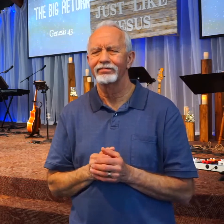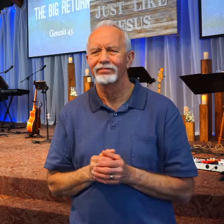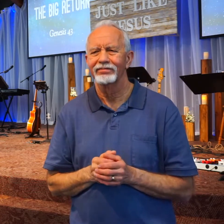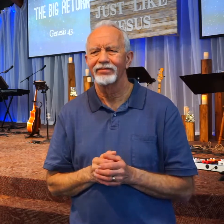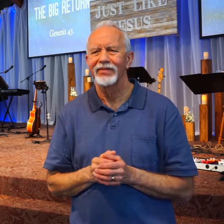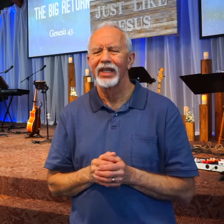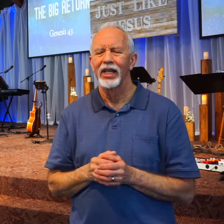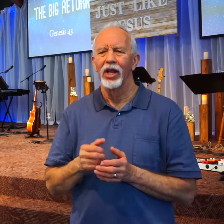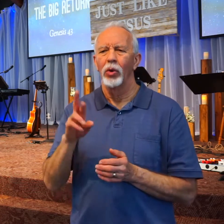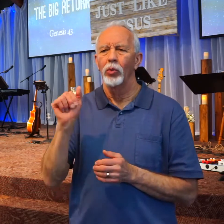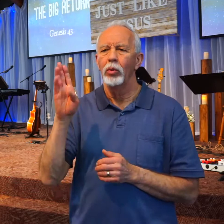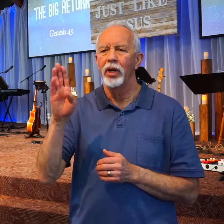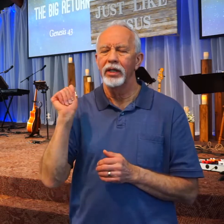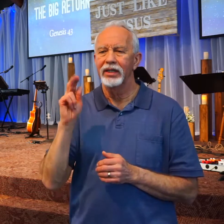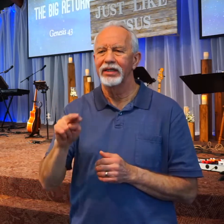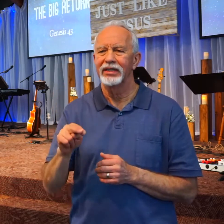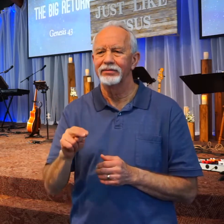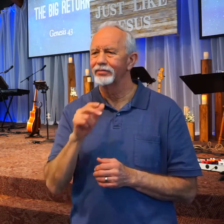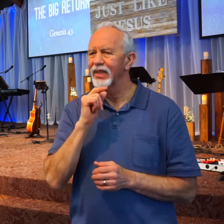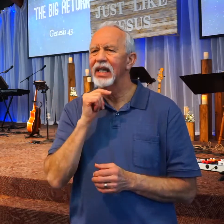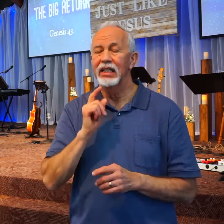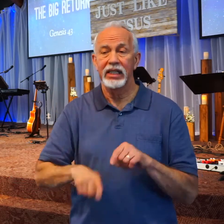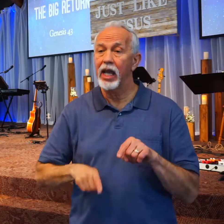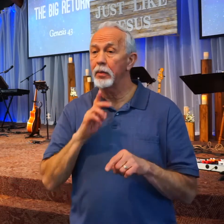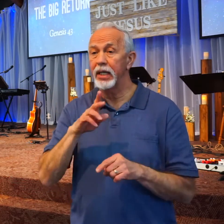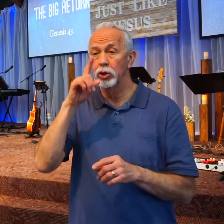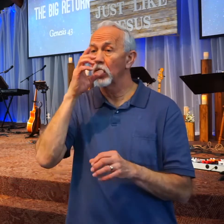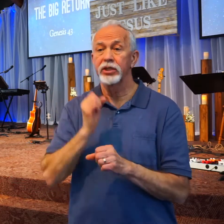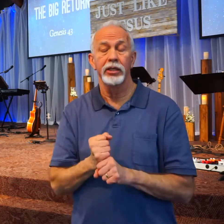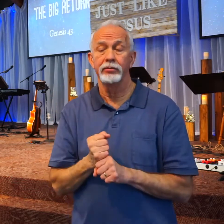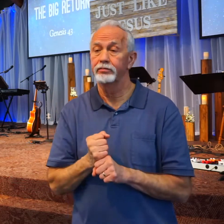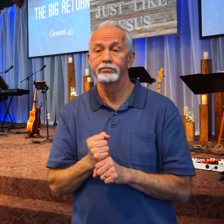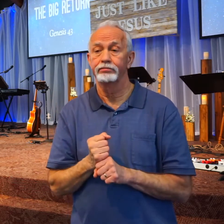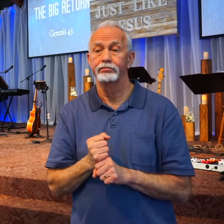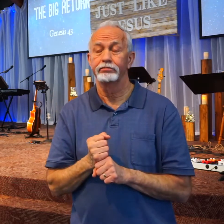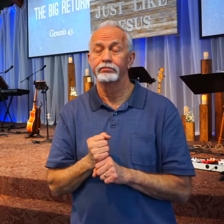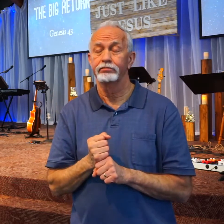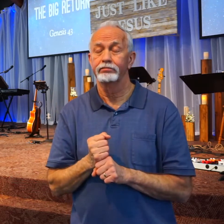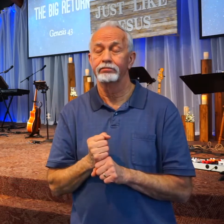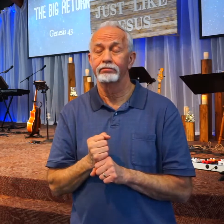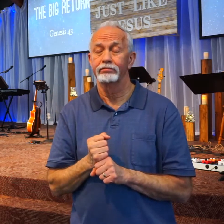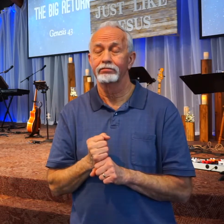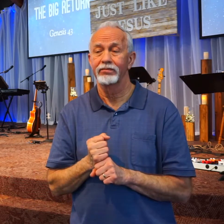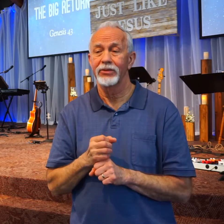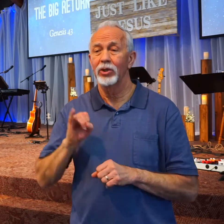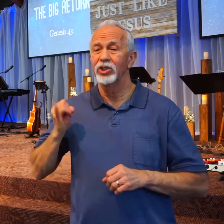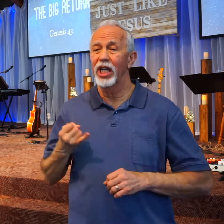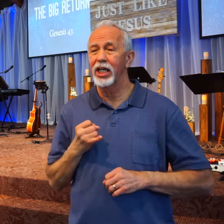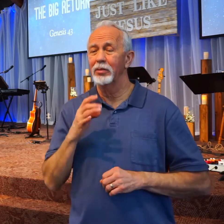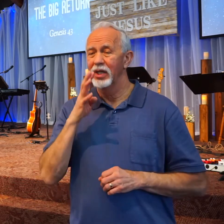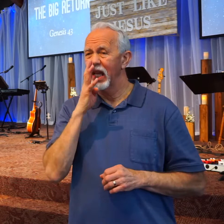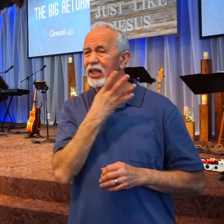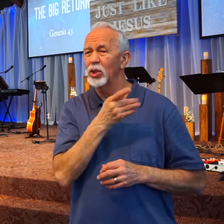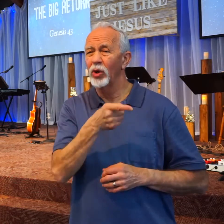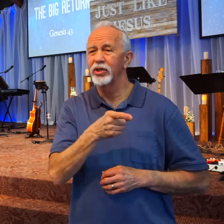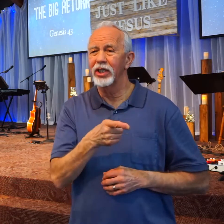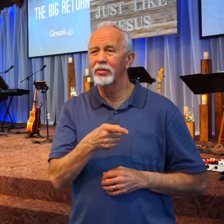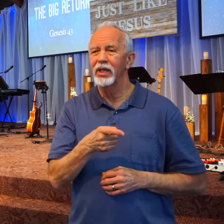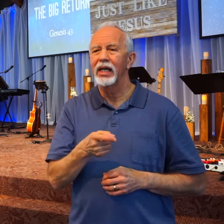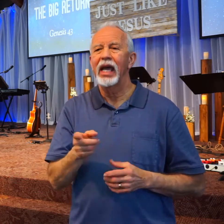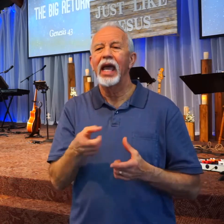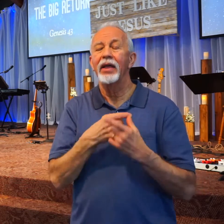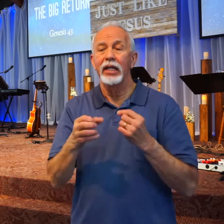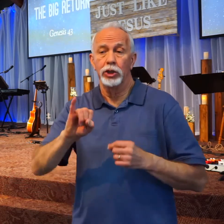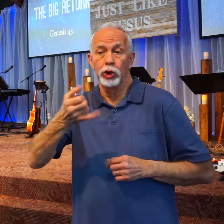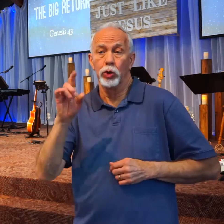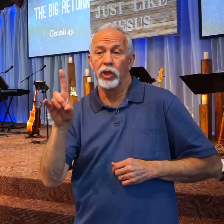So Reuben's untrustworthy voice fades, and Judah's voice enters.